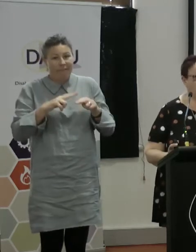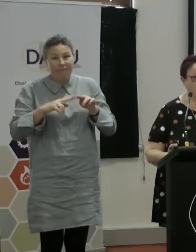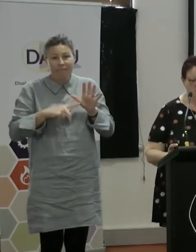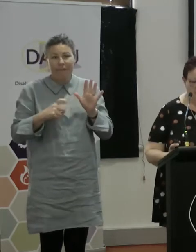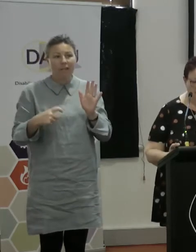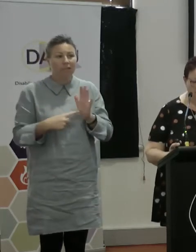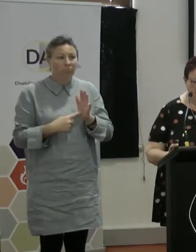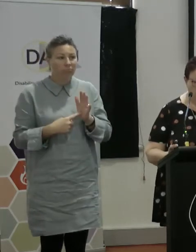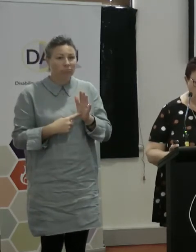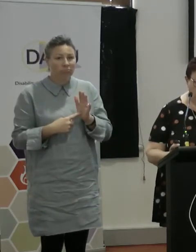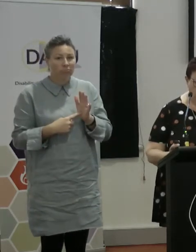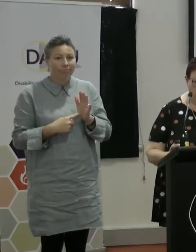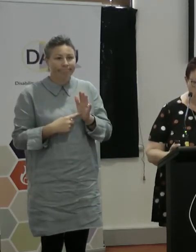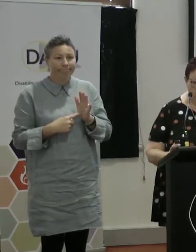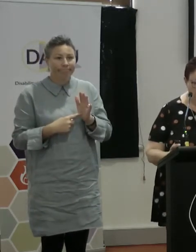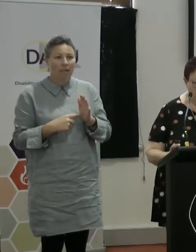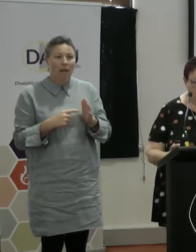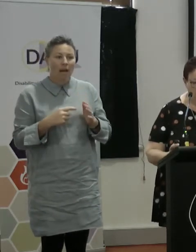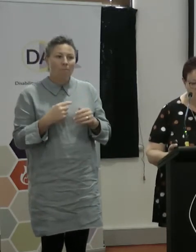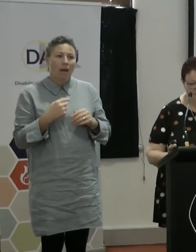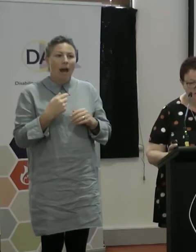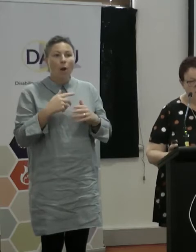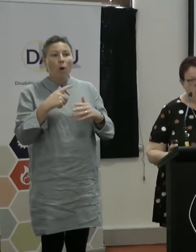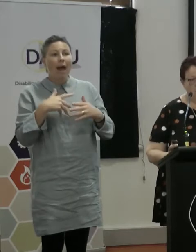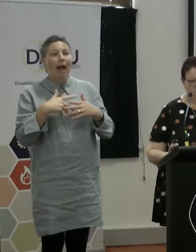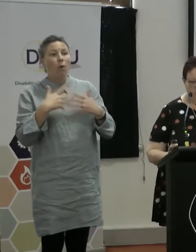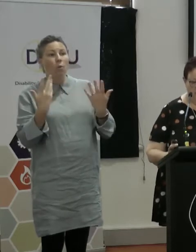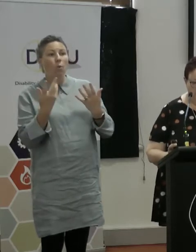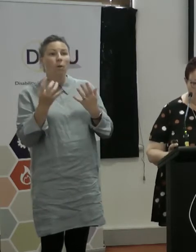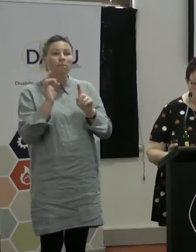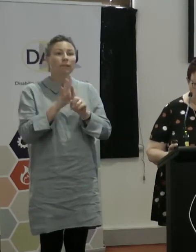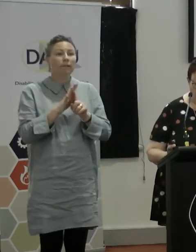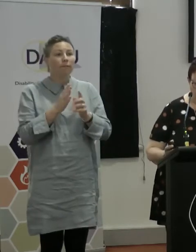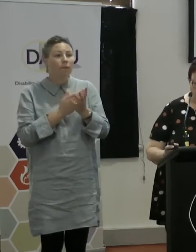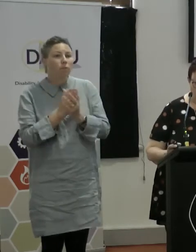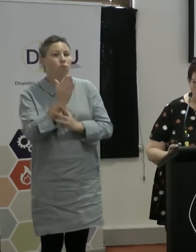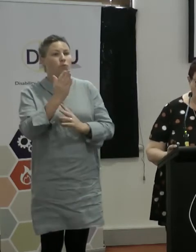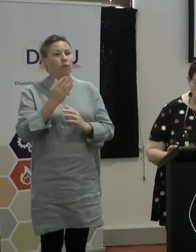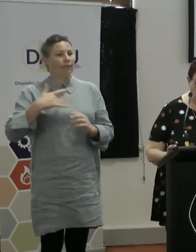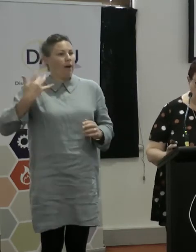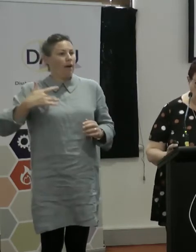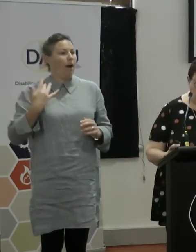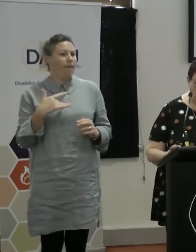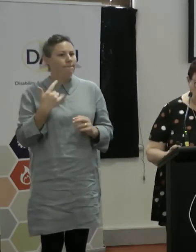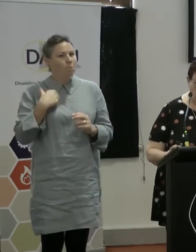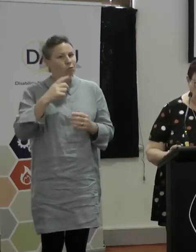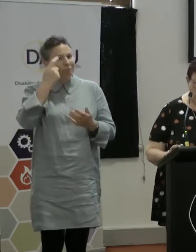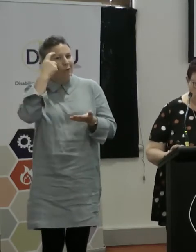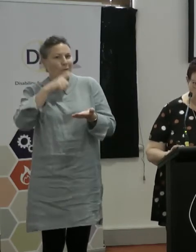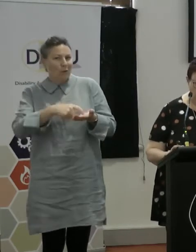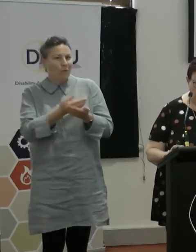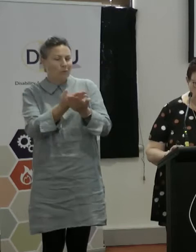that I'm presenting. However, I wish to acknowledge any survivors who may be in the room,